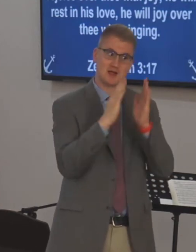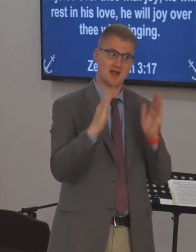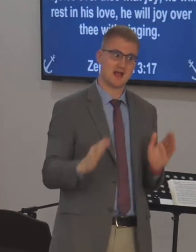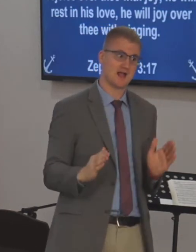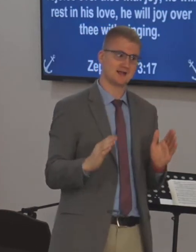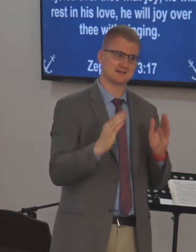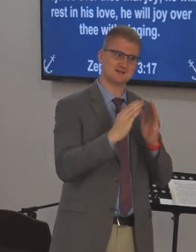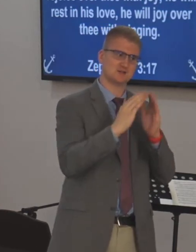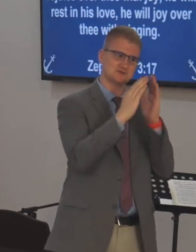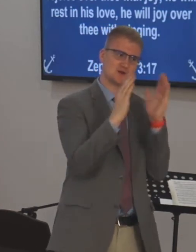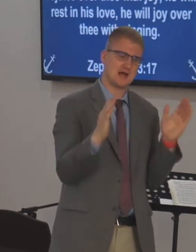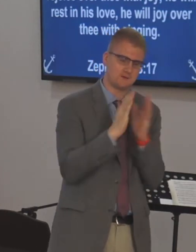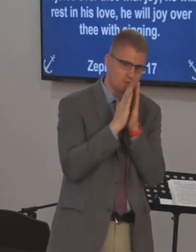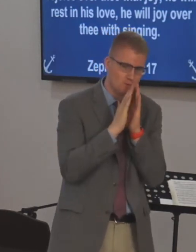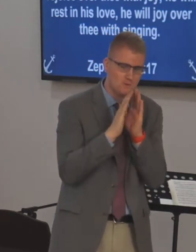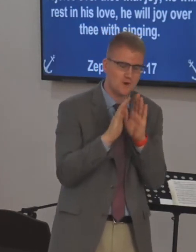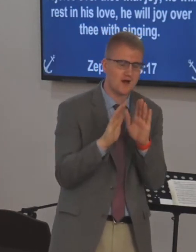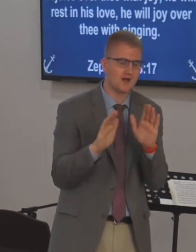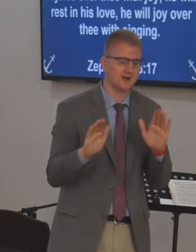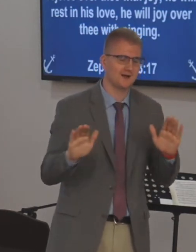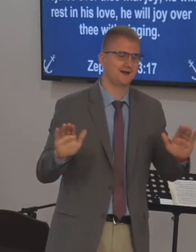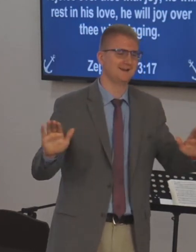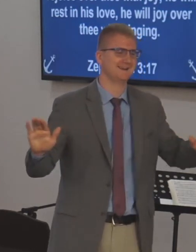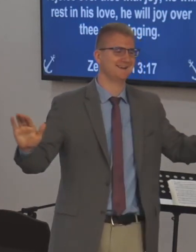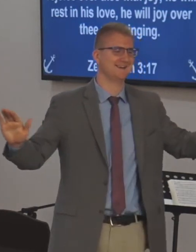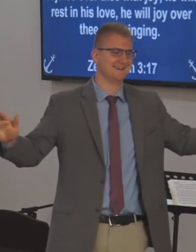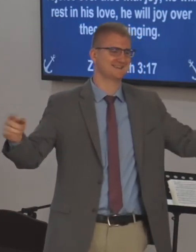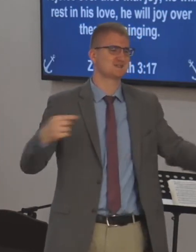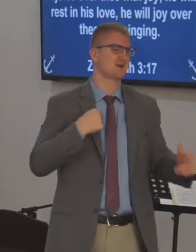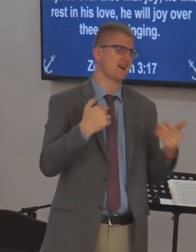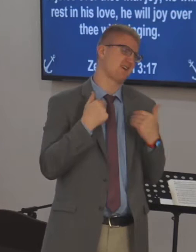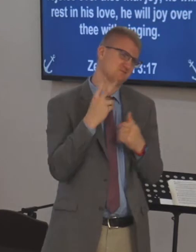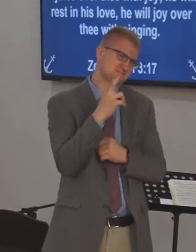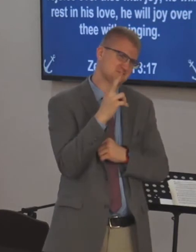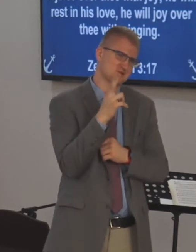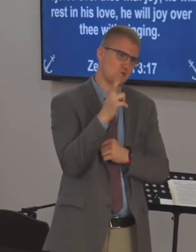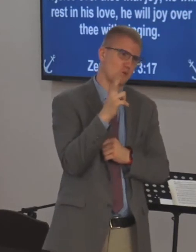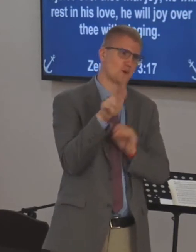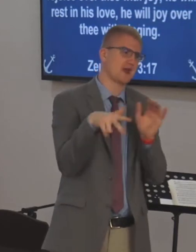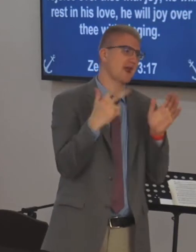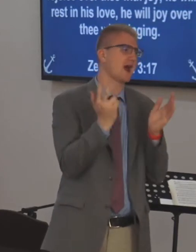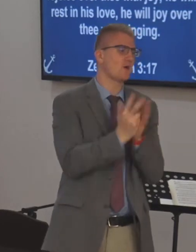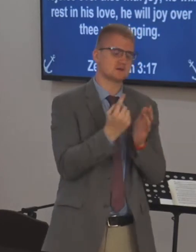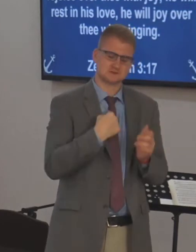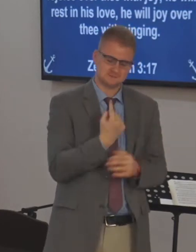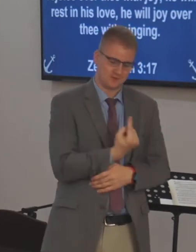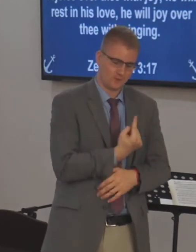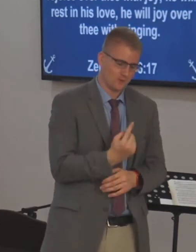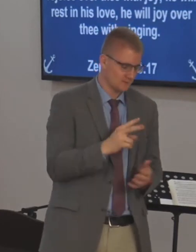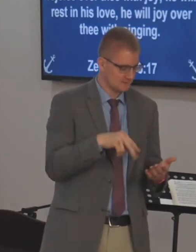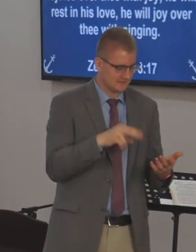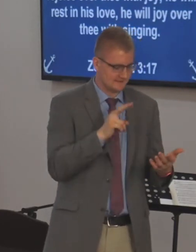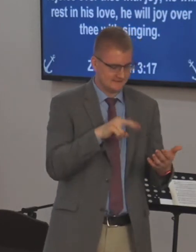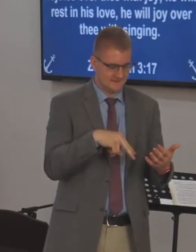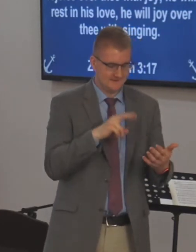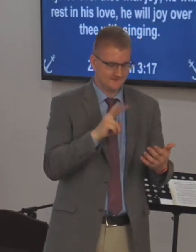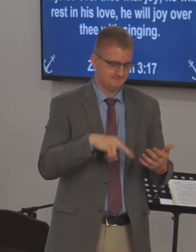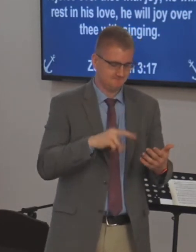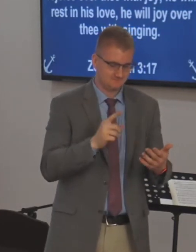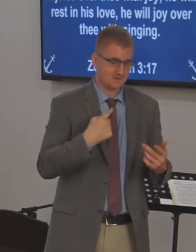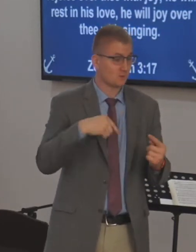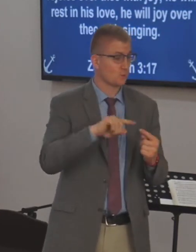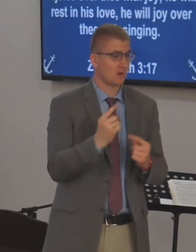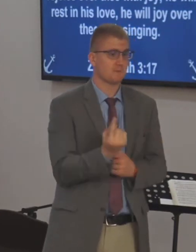I love it quiet, and I have about 2 or 3 hours. I'm all alone with the Word of God, and when I'm